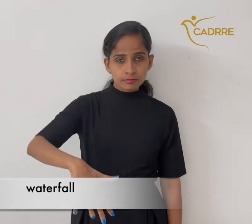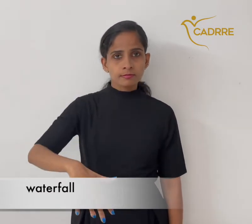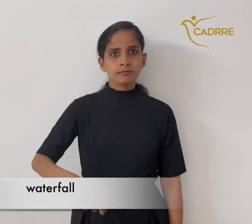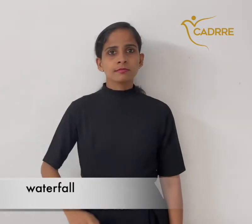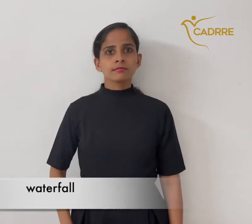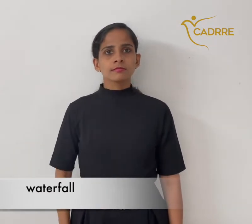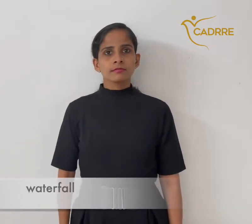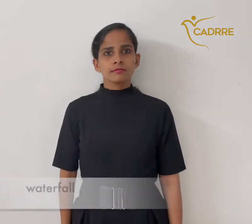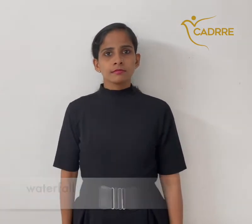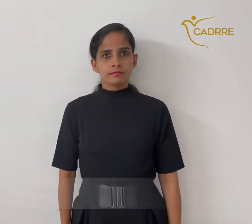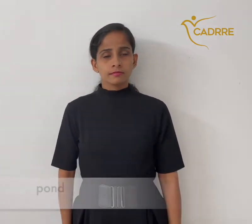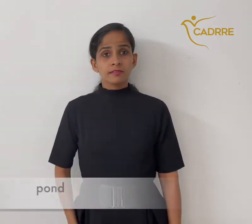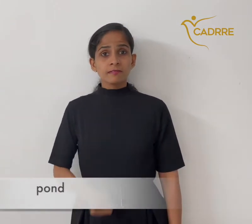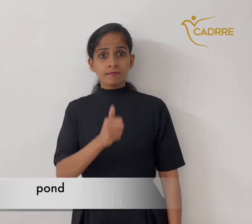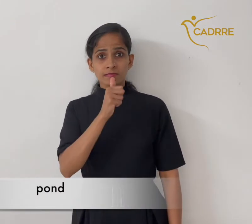waterfall,